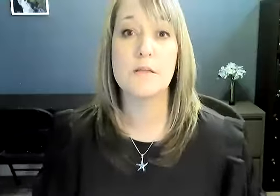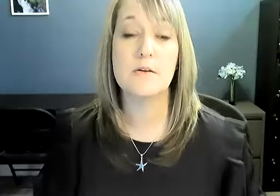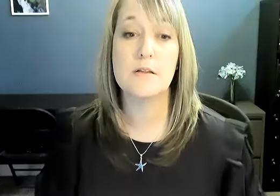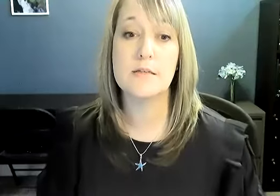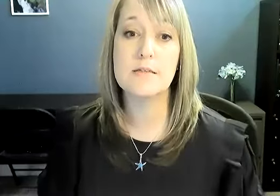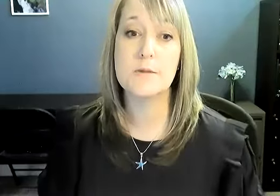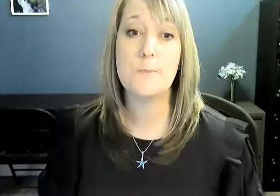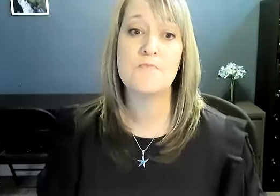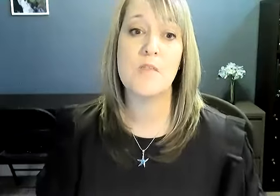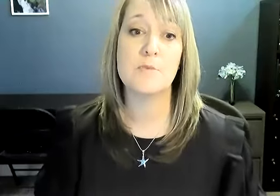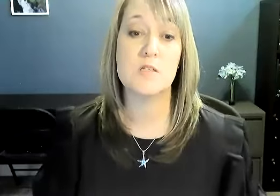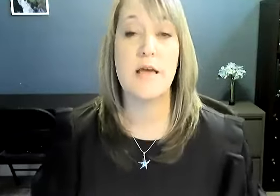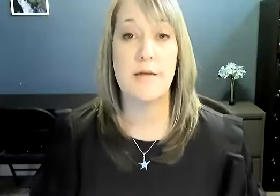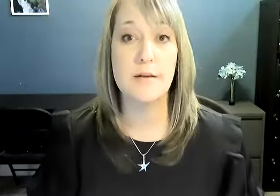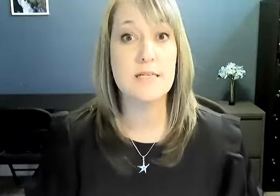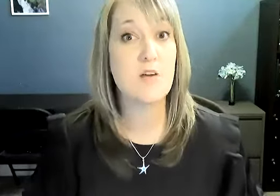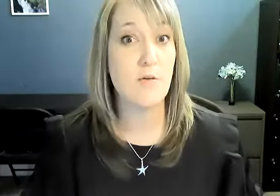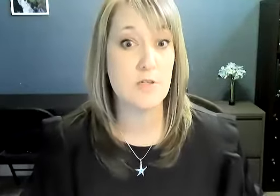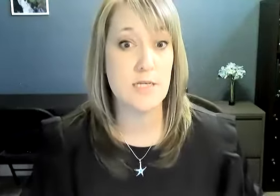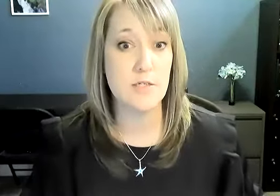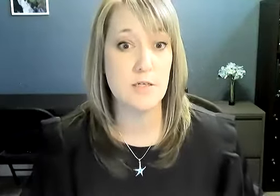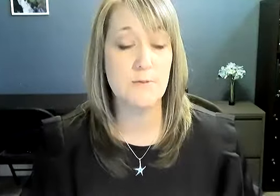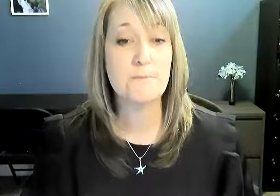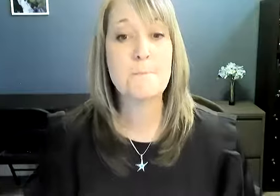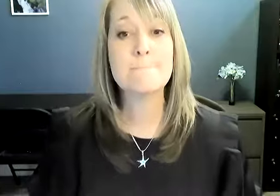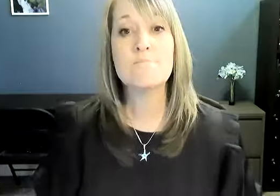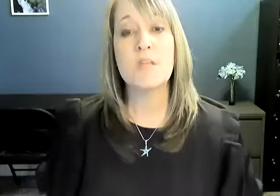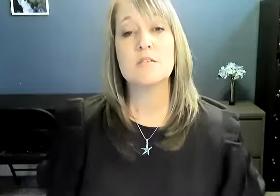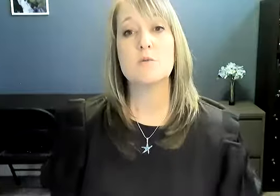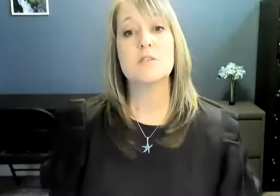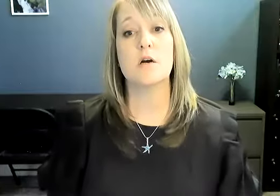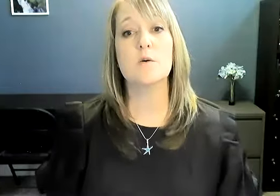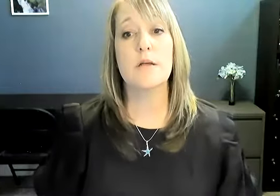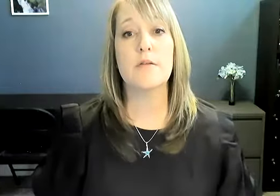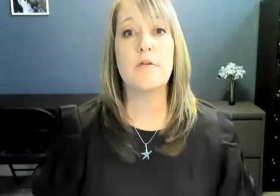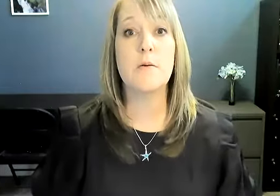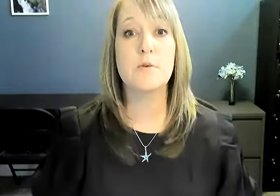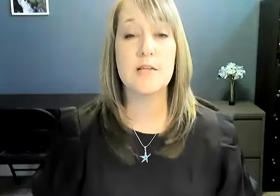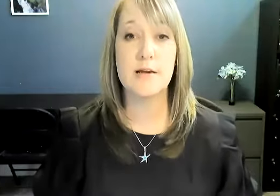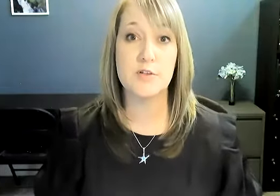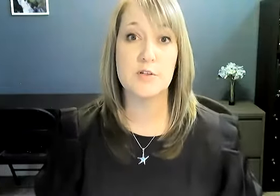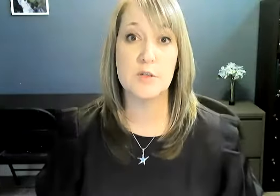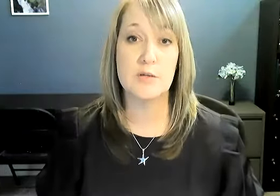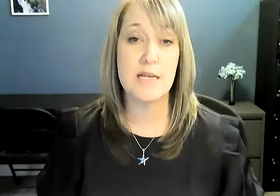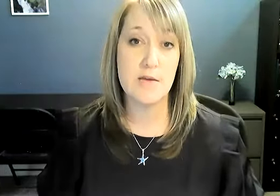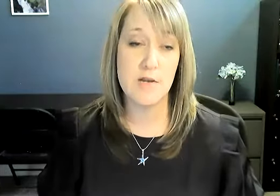vocabulary list, number 10 is conversation. So we'll start with morning, afternoon, and evening or